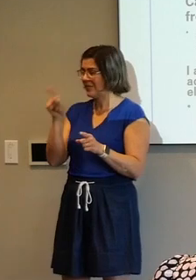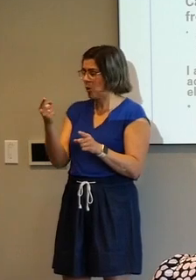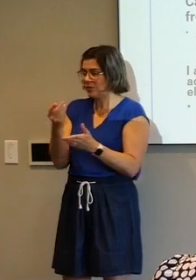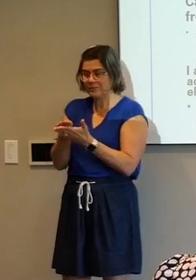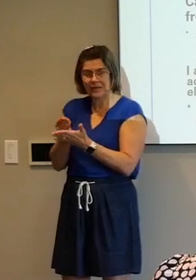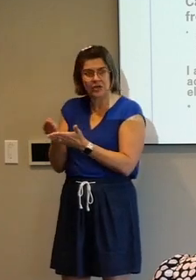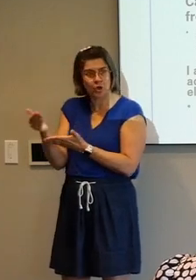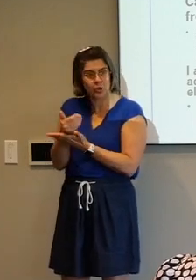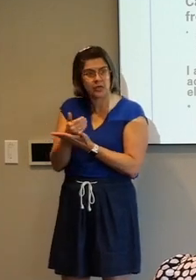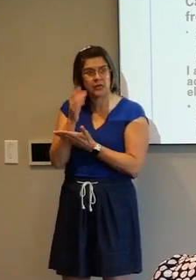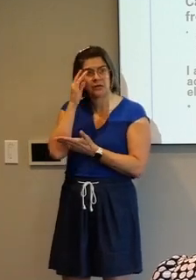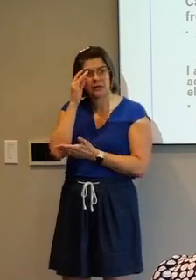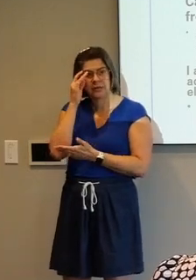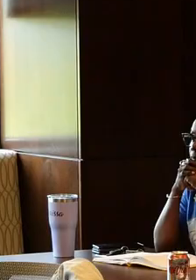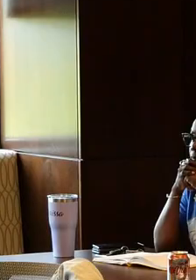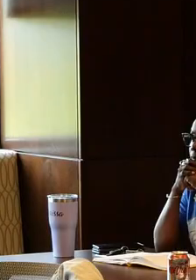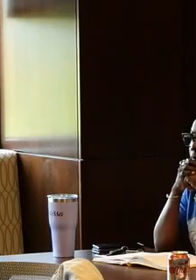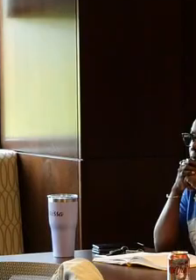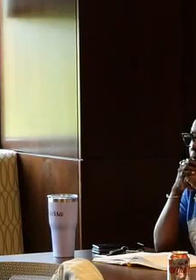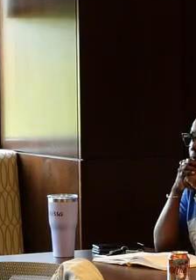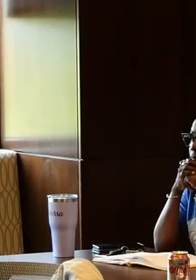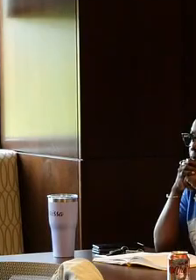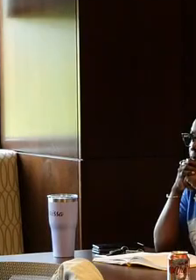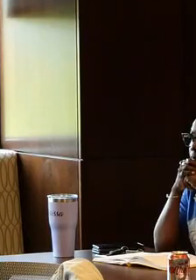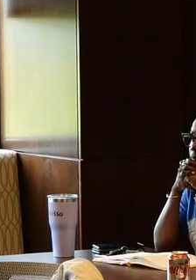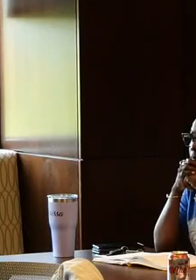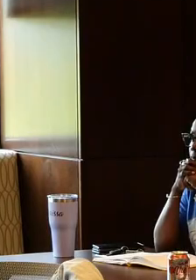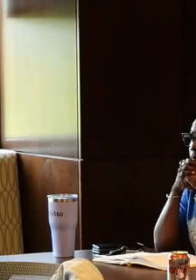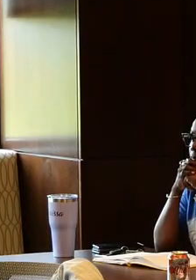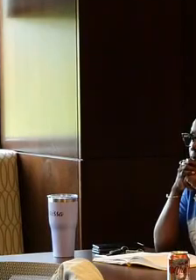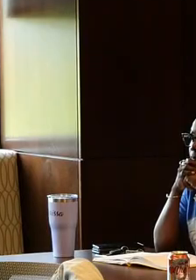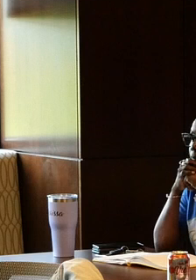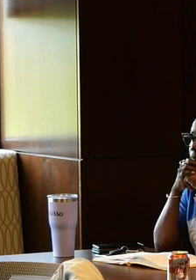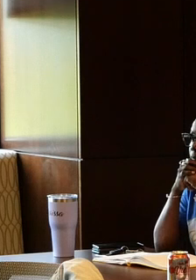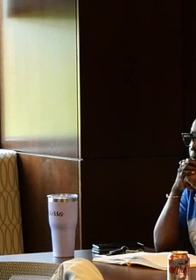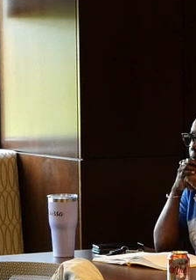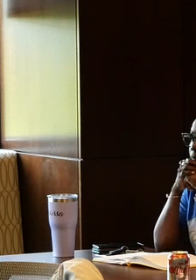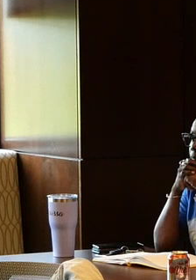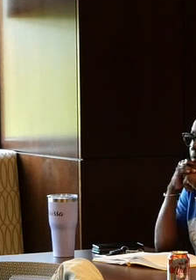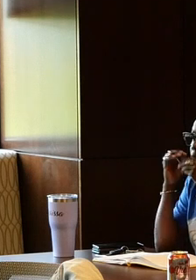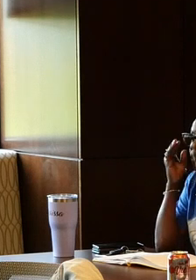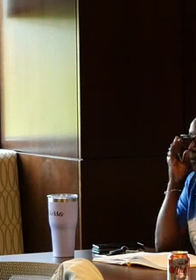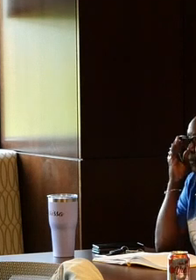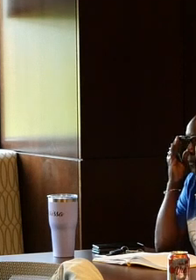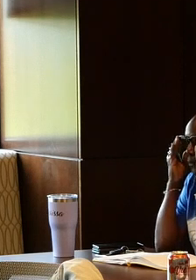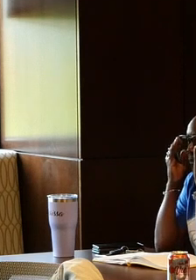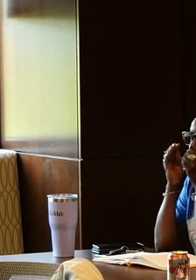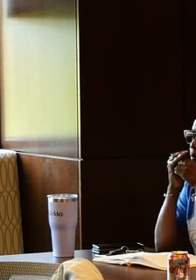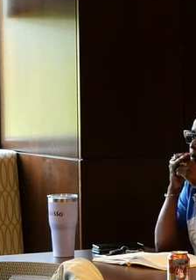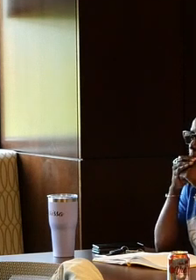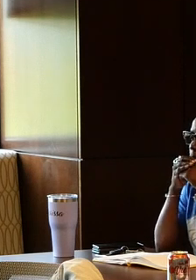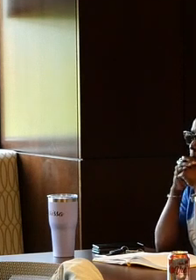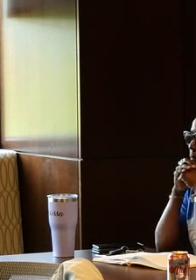and actually it didn't change much during COVID because we just went online. Oh, gotcha. But so